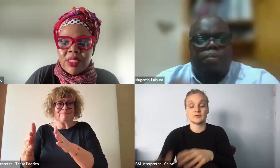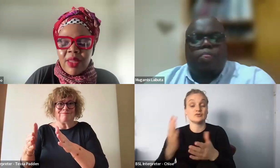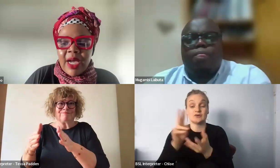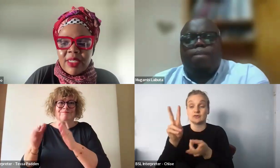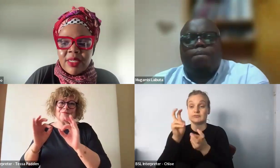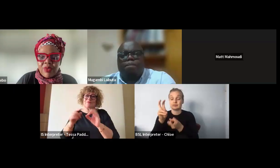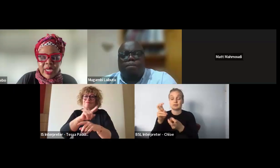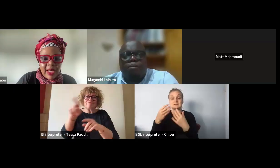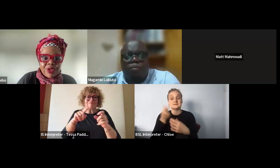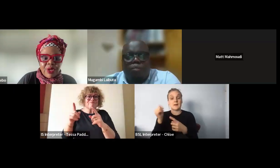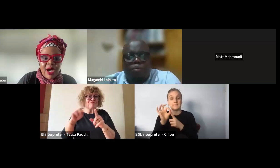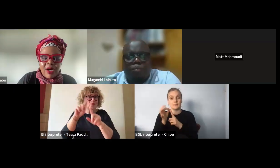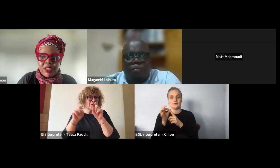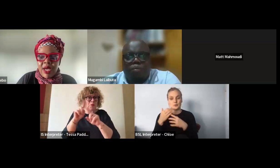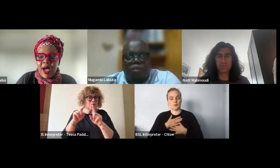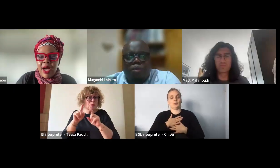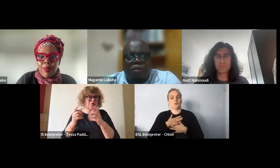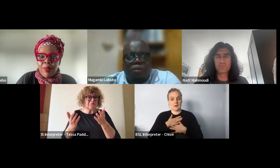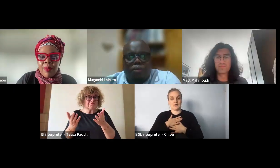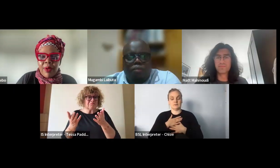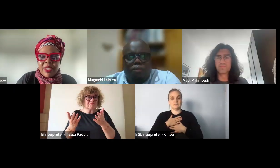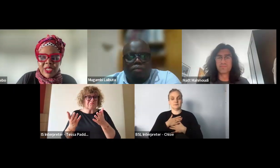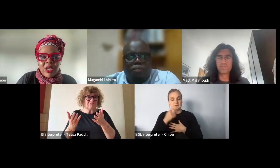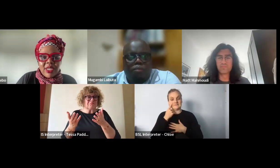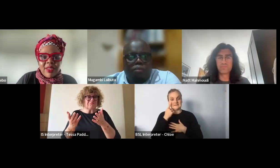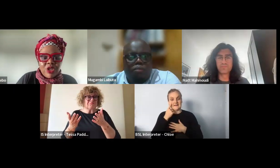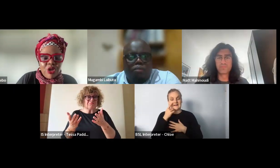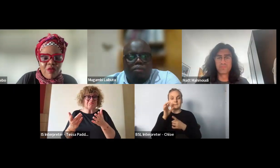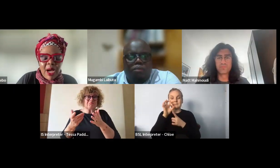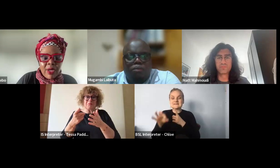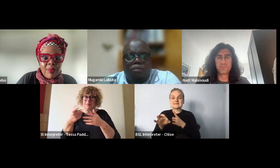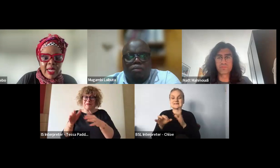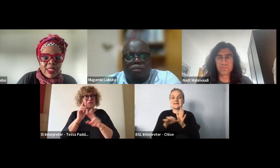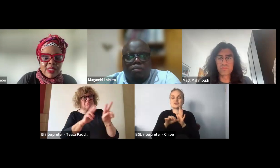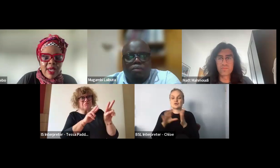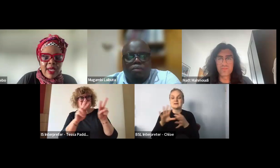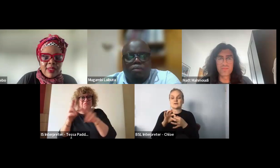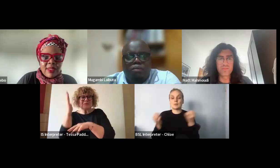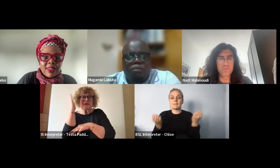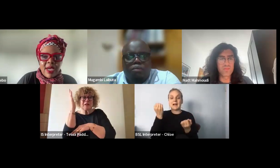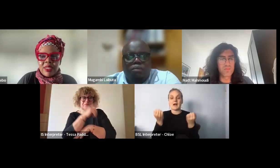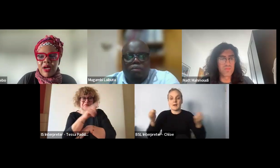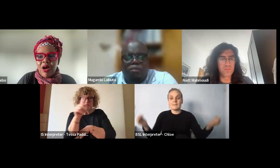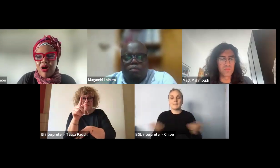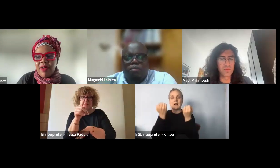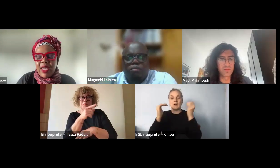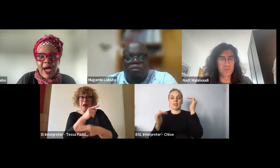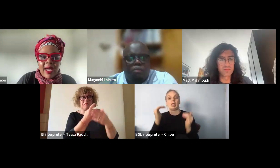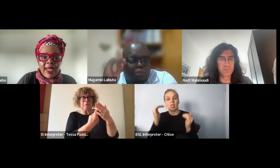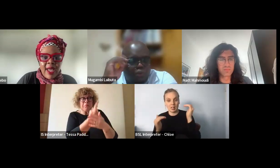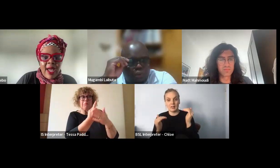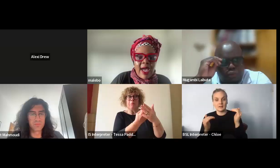are points that really have stood out, particularly the issue of power imbalance and this idea